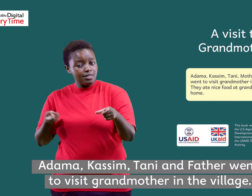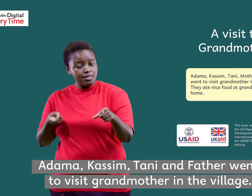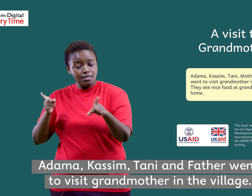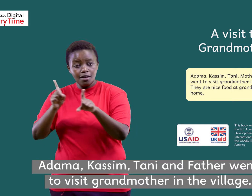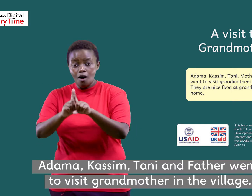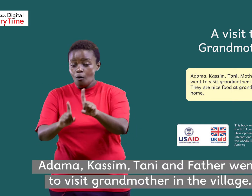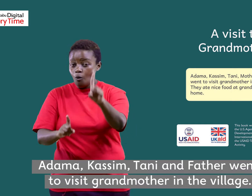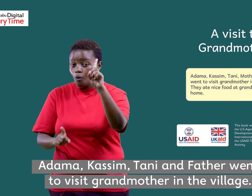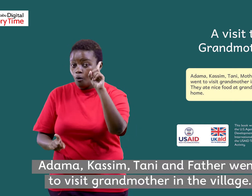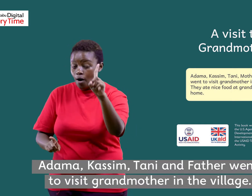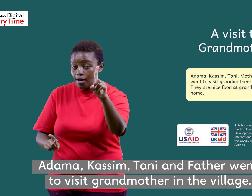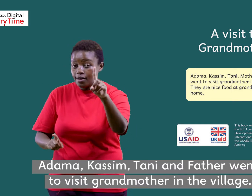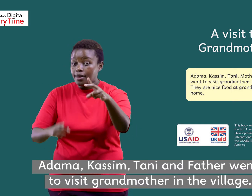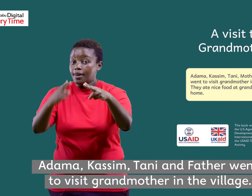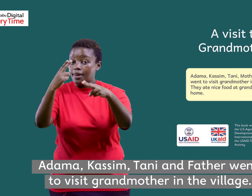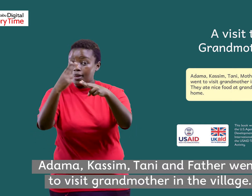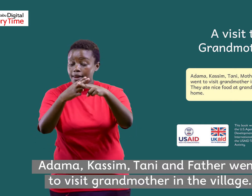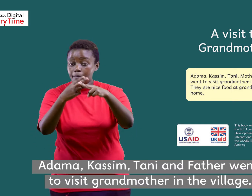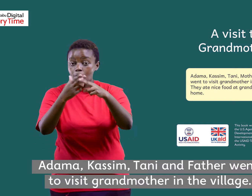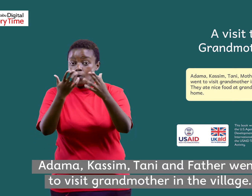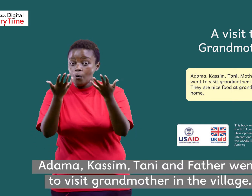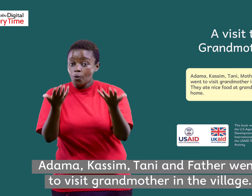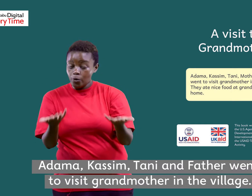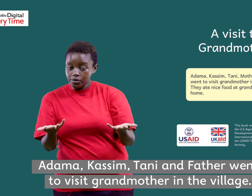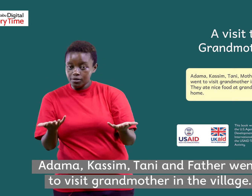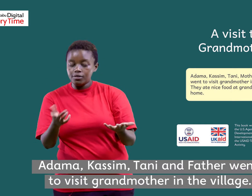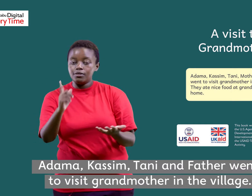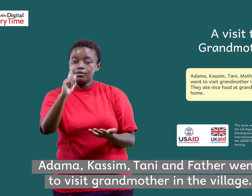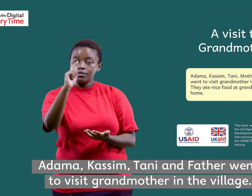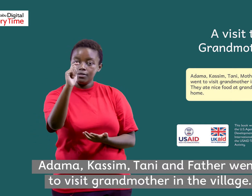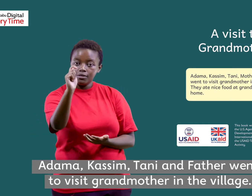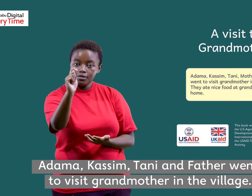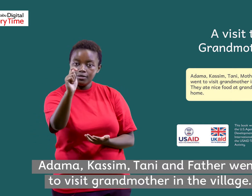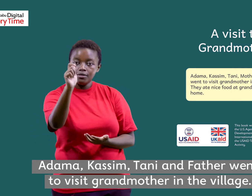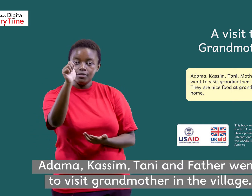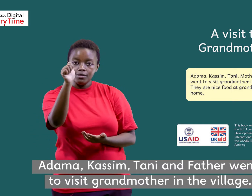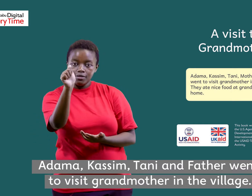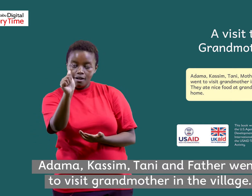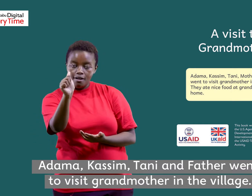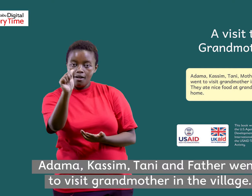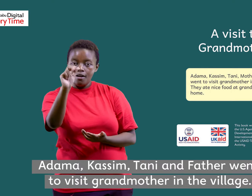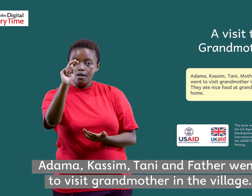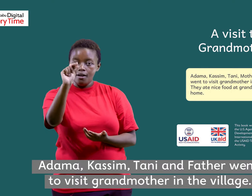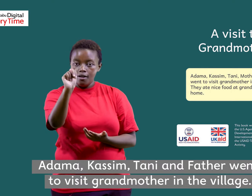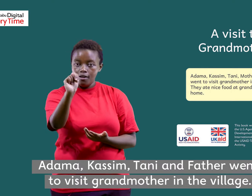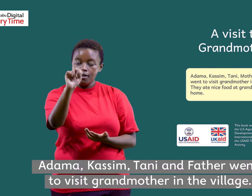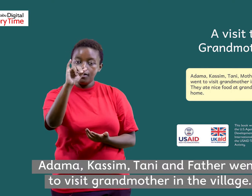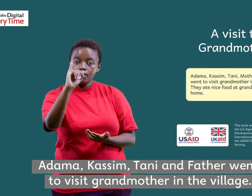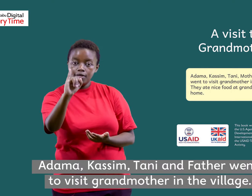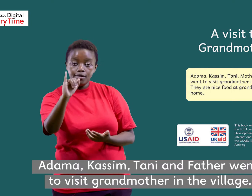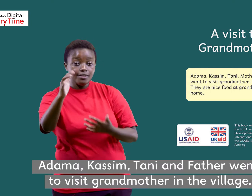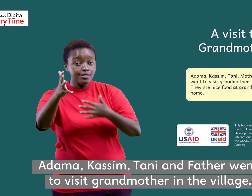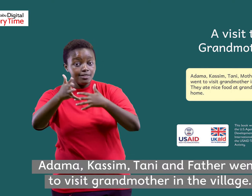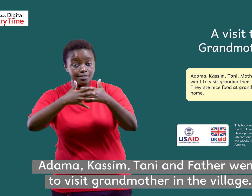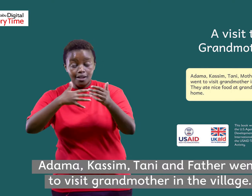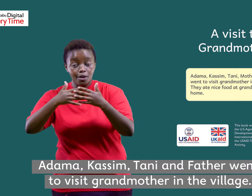Adama, Kasim, Tani, mother and father went to visit grandmother in the